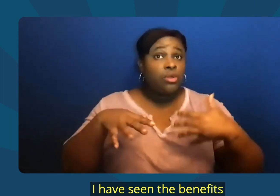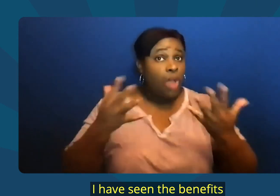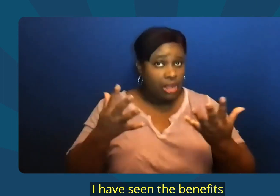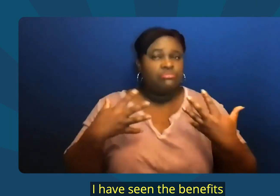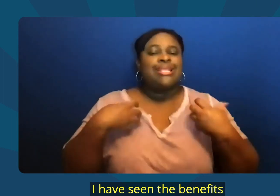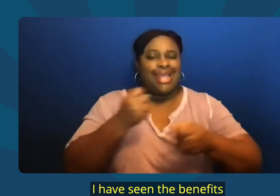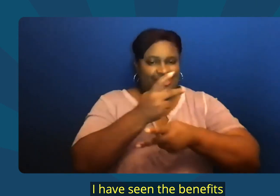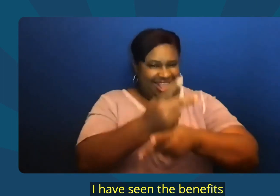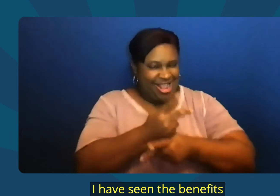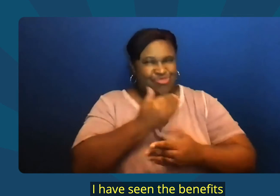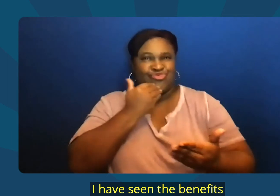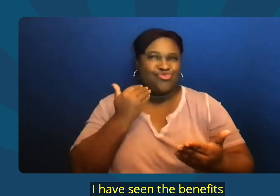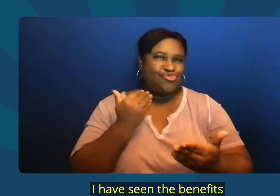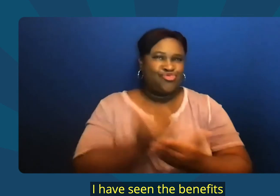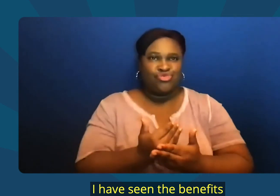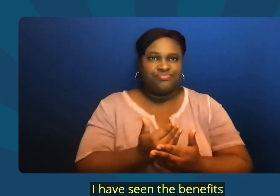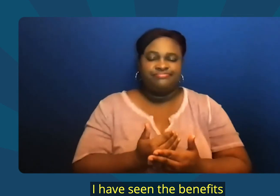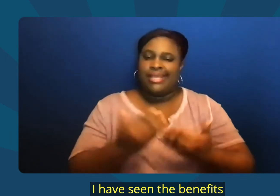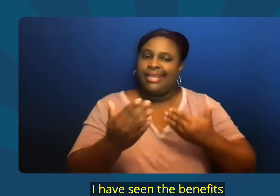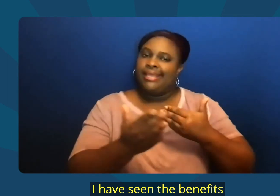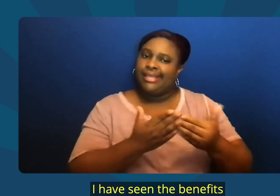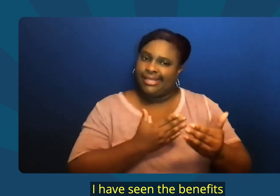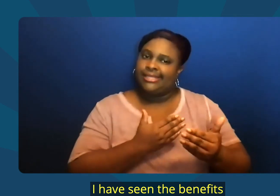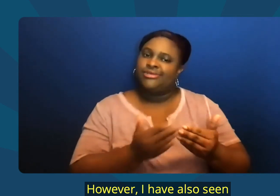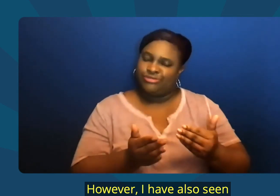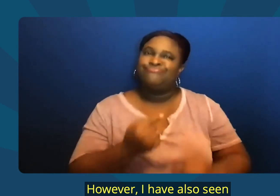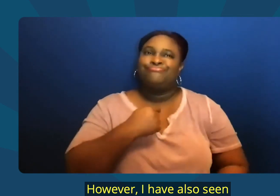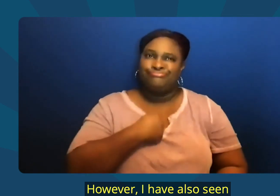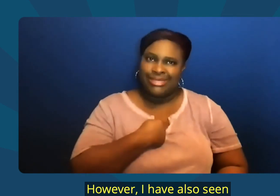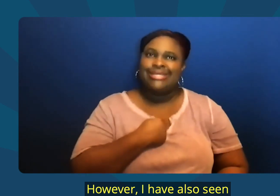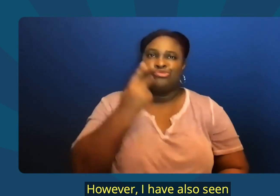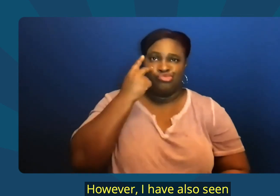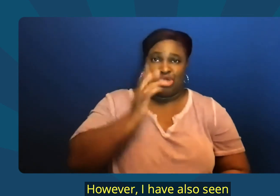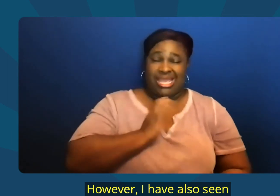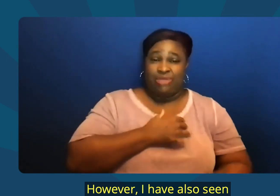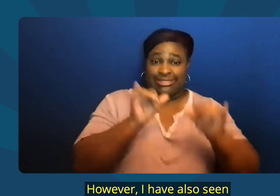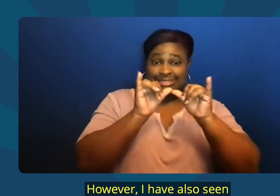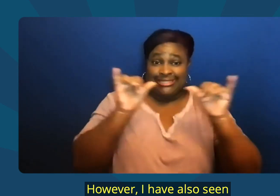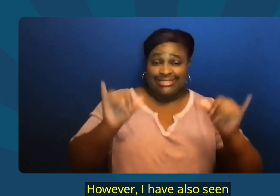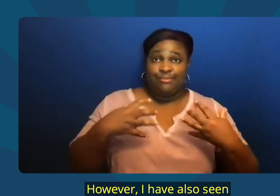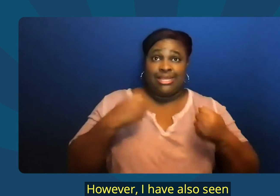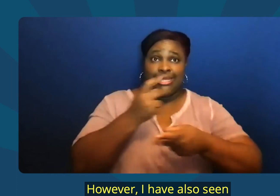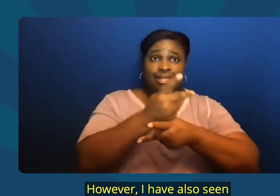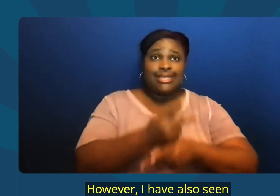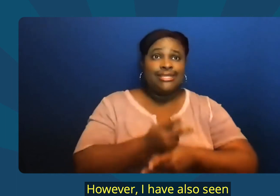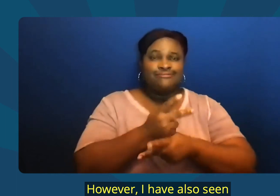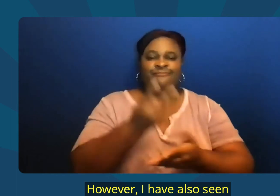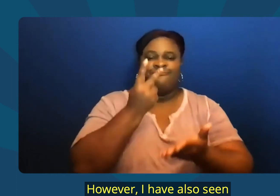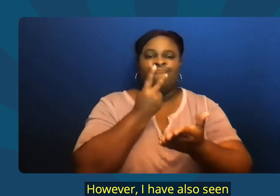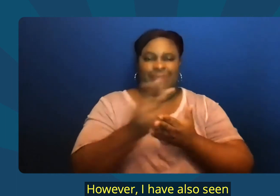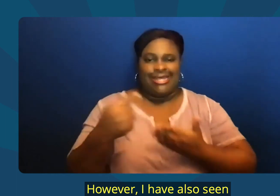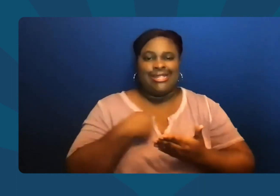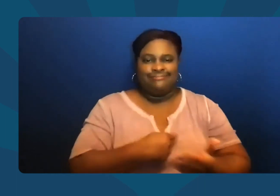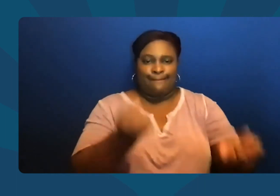I have seen the benefits of good health care. However, I have also seen our healthcare